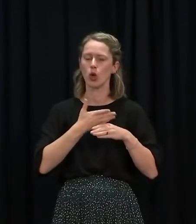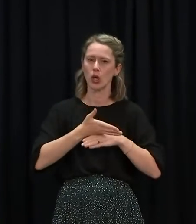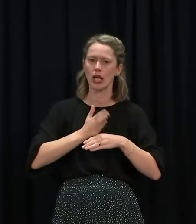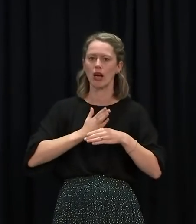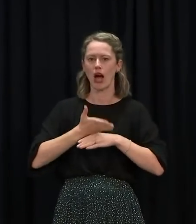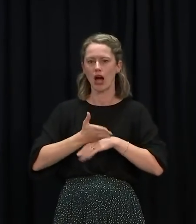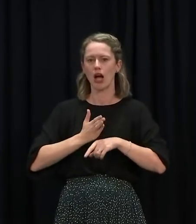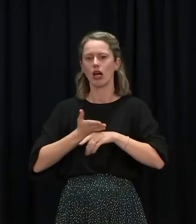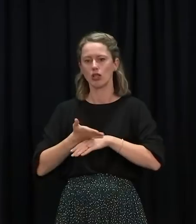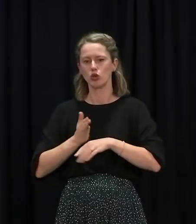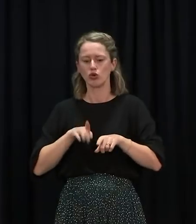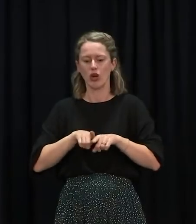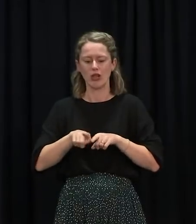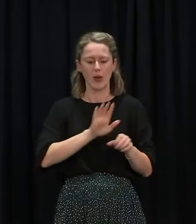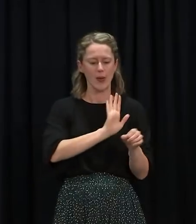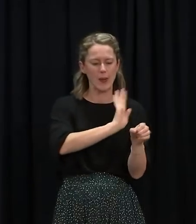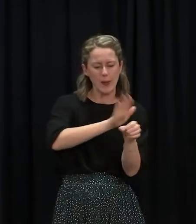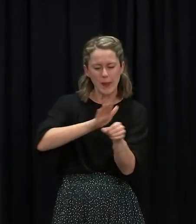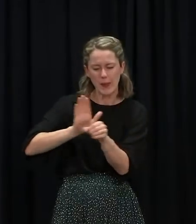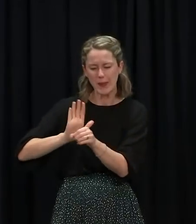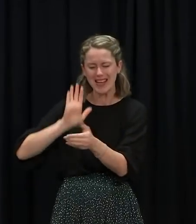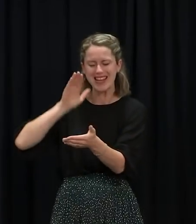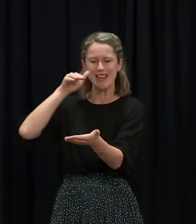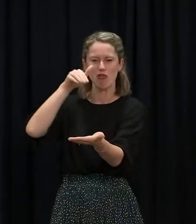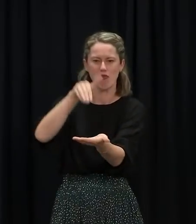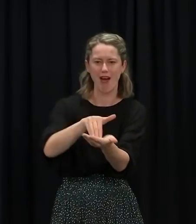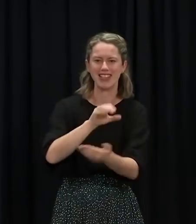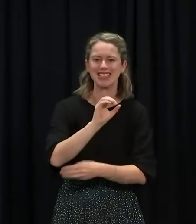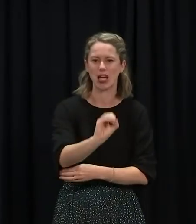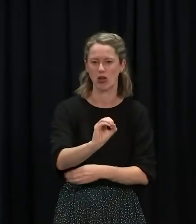everything to achieve getting back to zero cases.